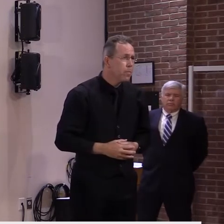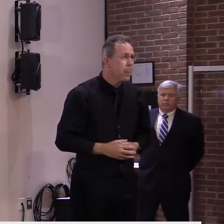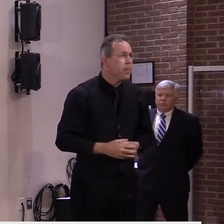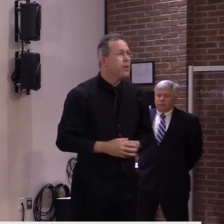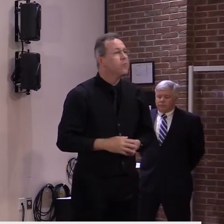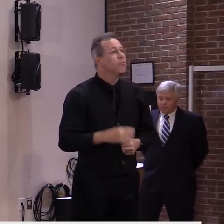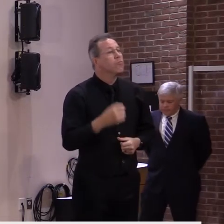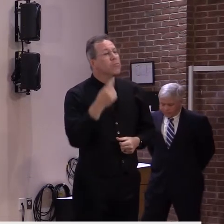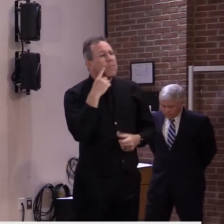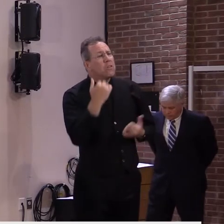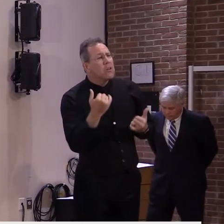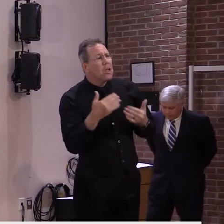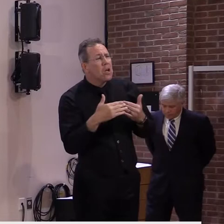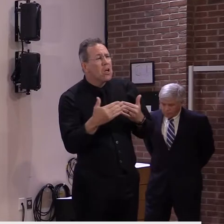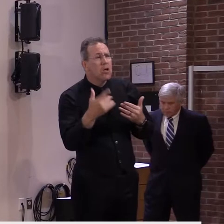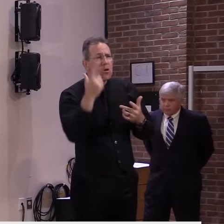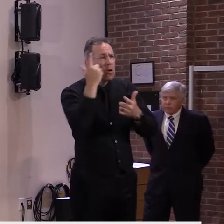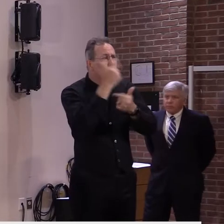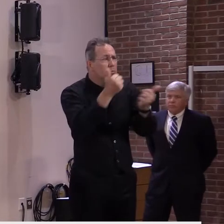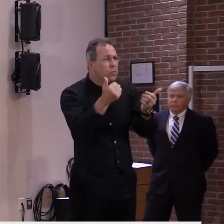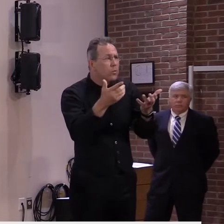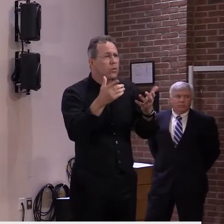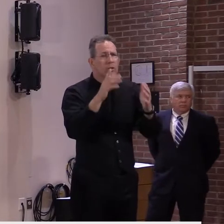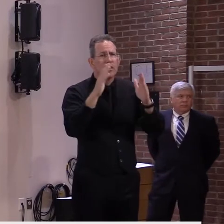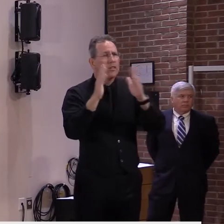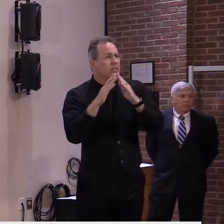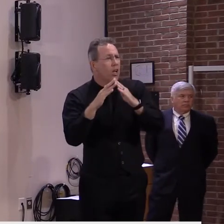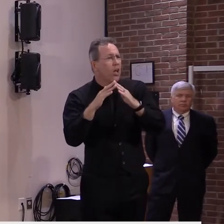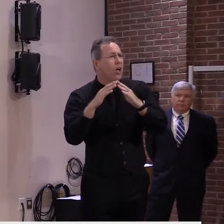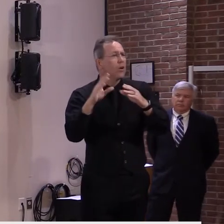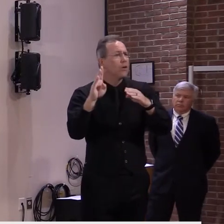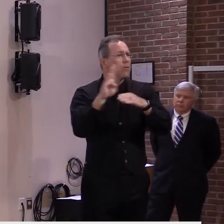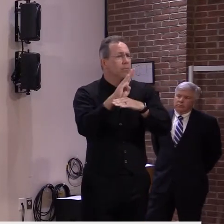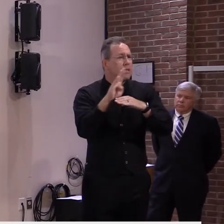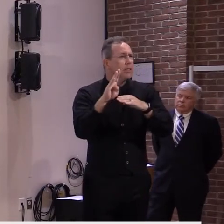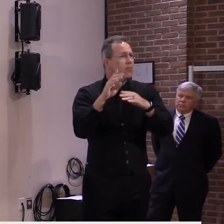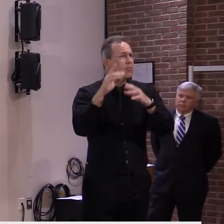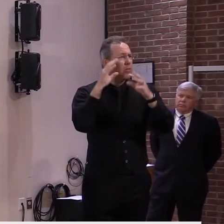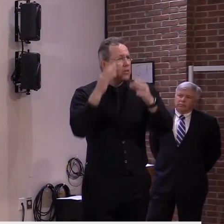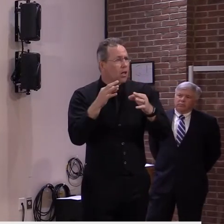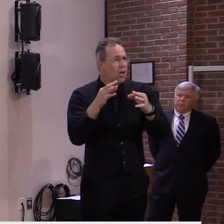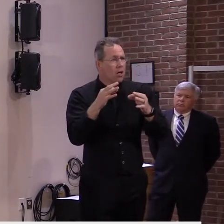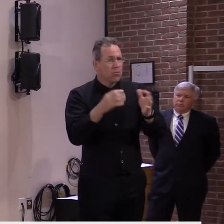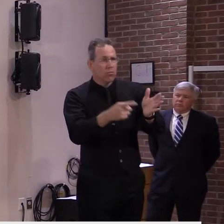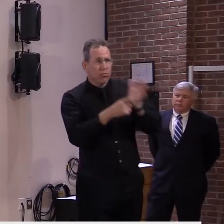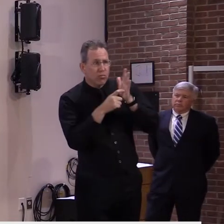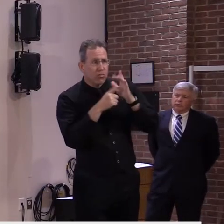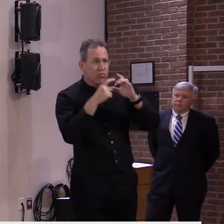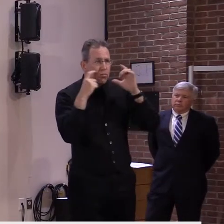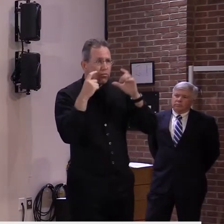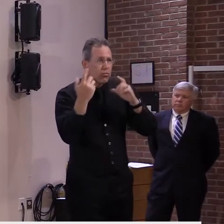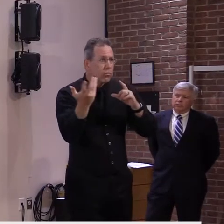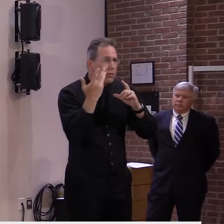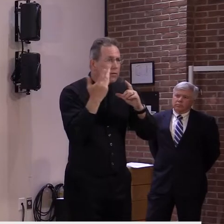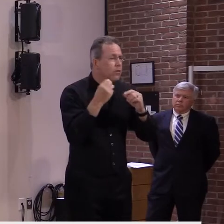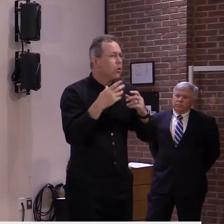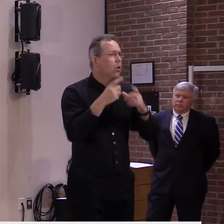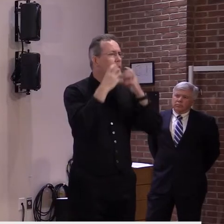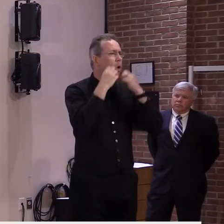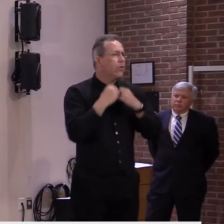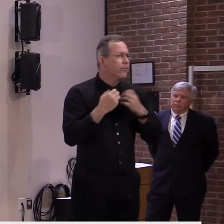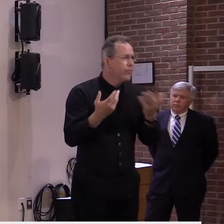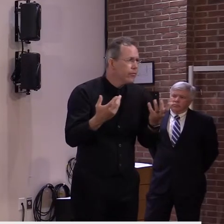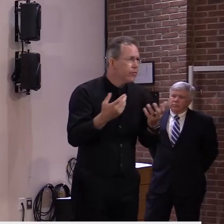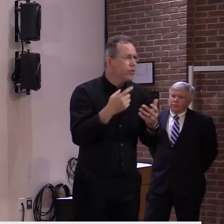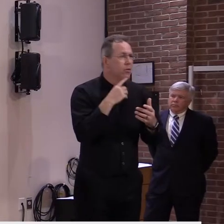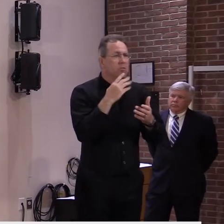And we've allowed businesses as well to make these decisions. You know, I think it's interesting because